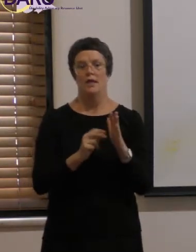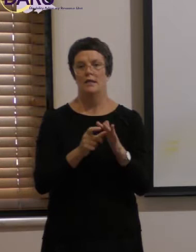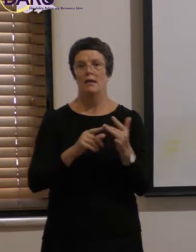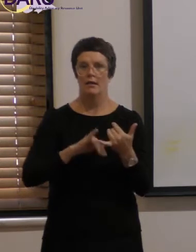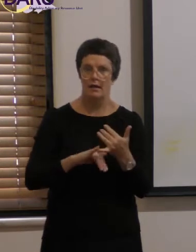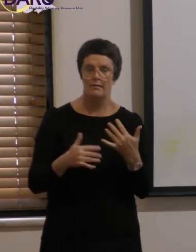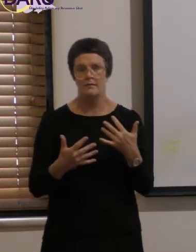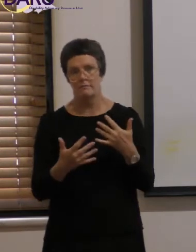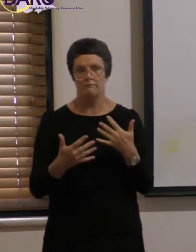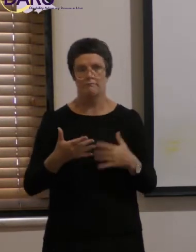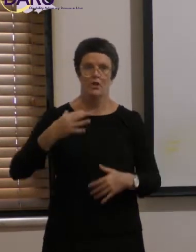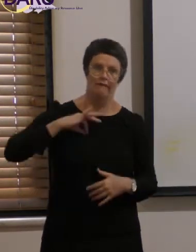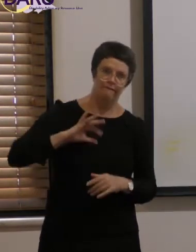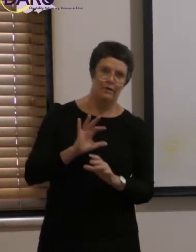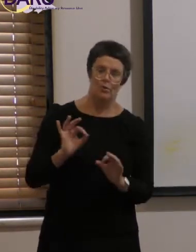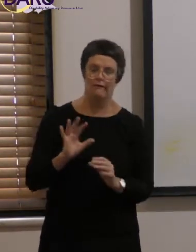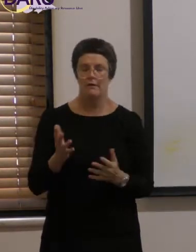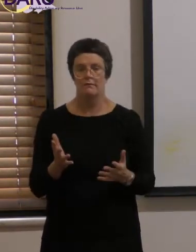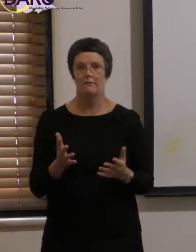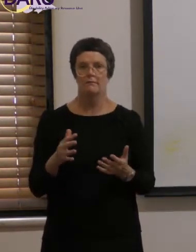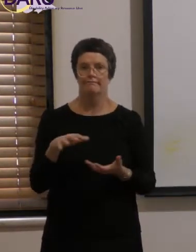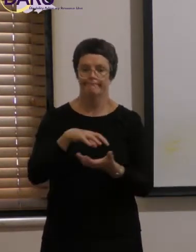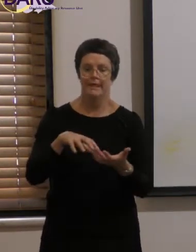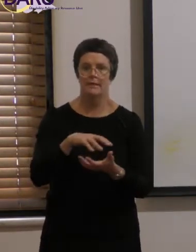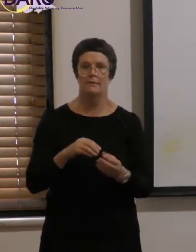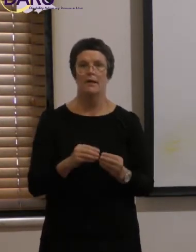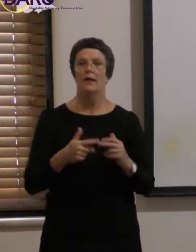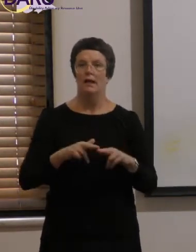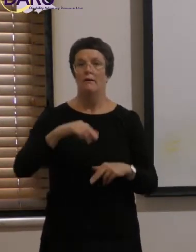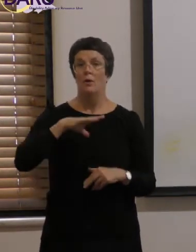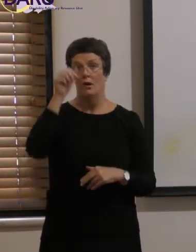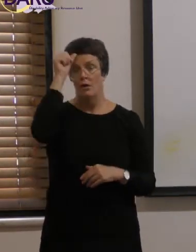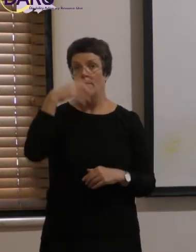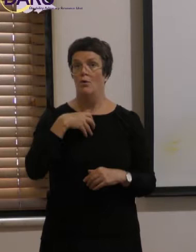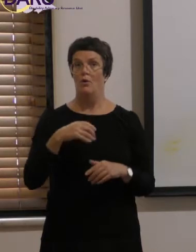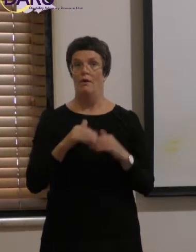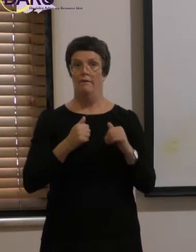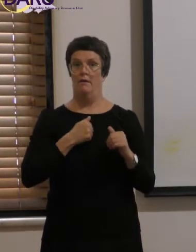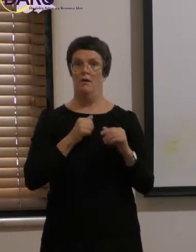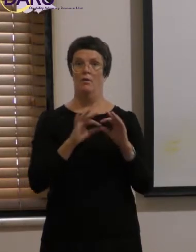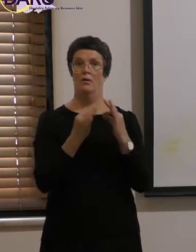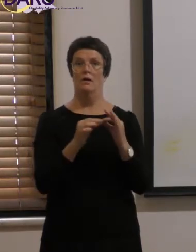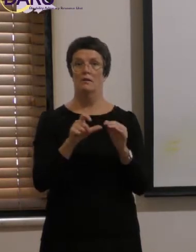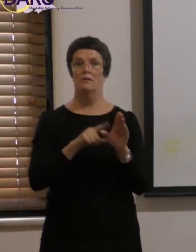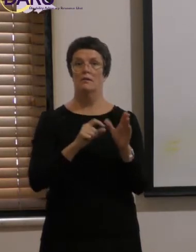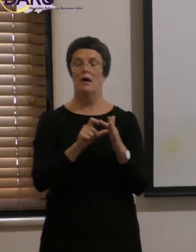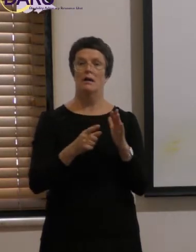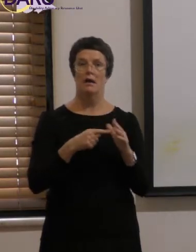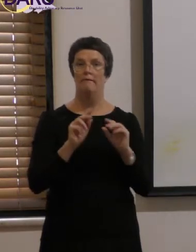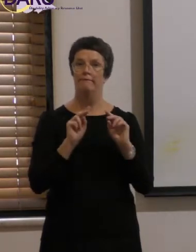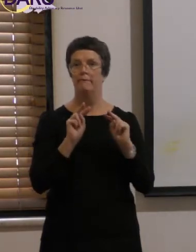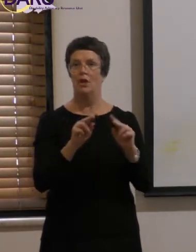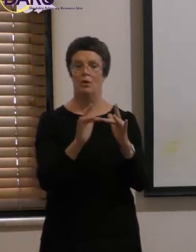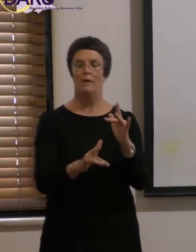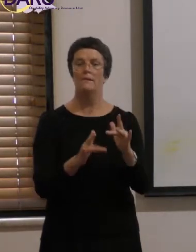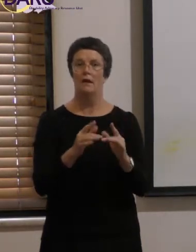to know more about us, have a look at our website. Hello. And we have quite an active social media presence.